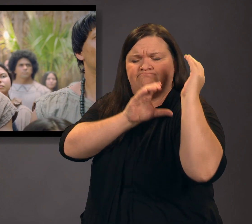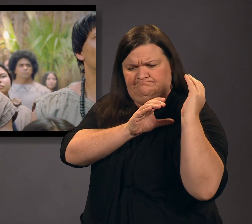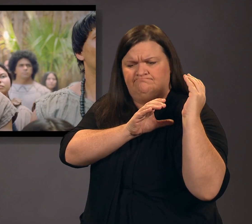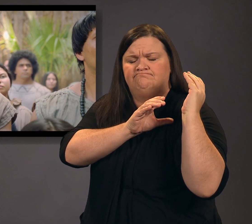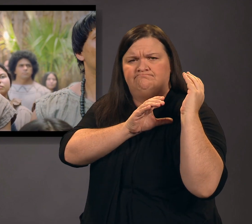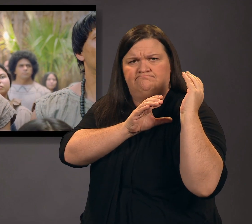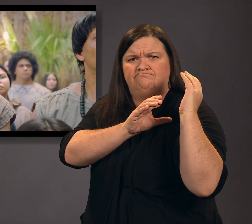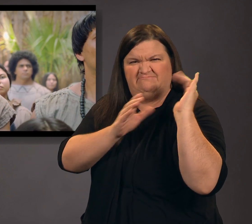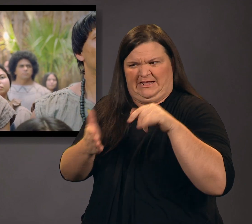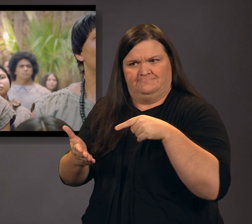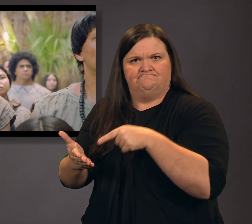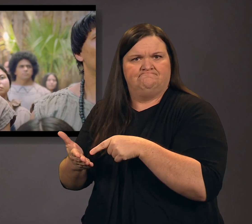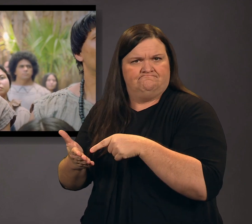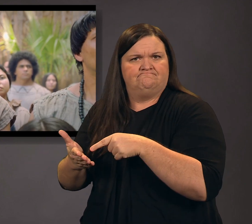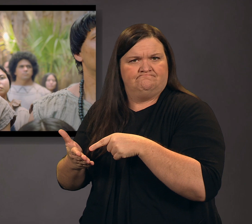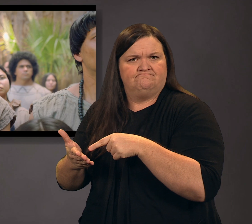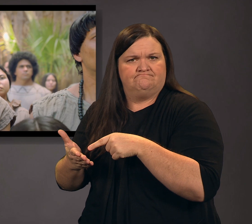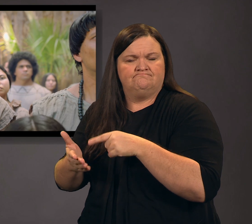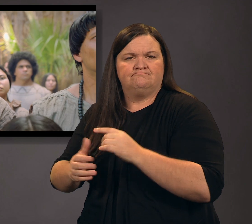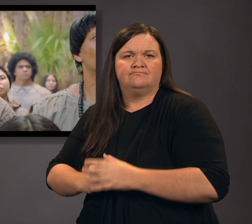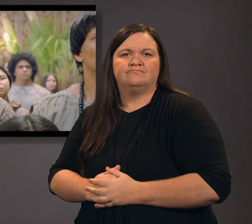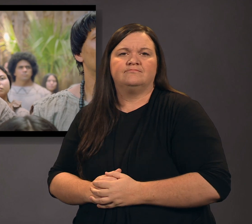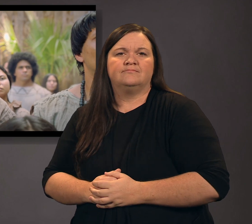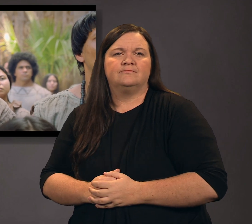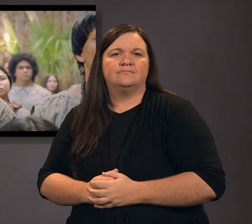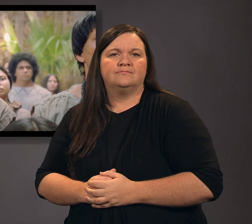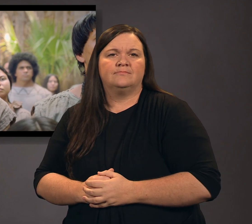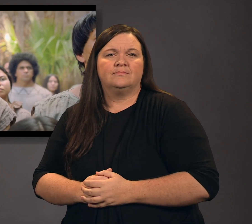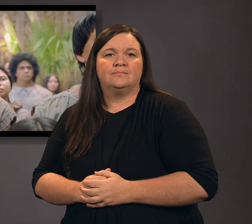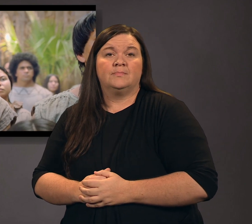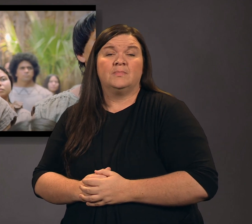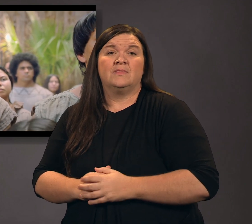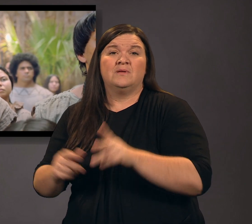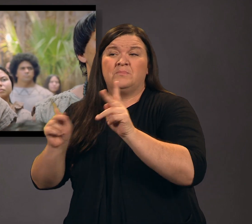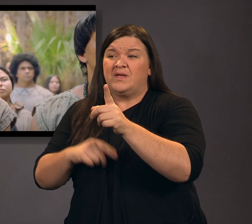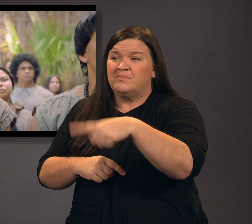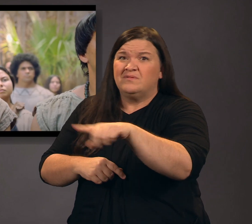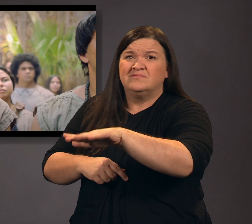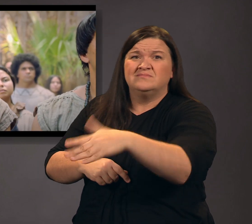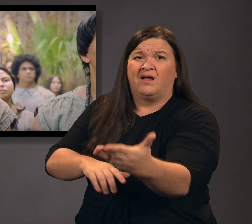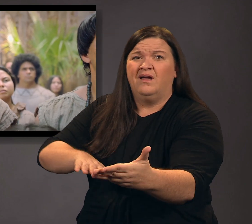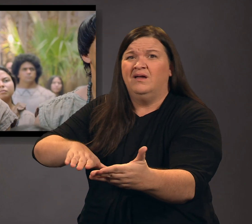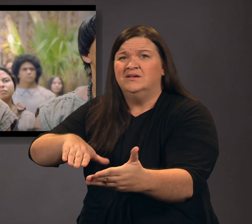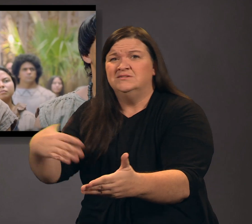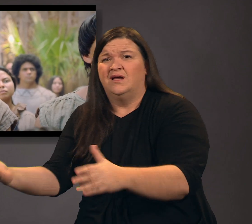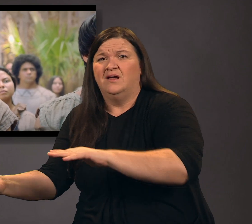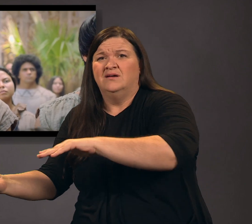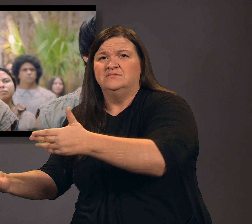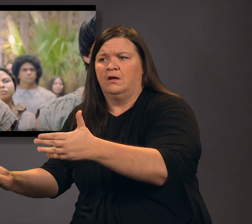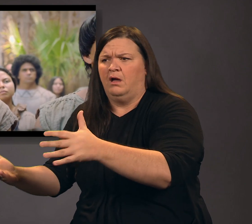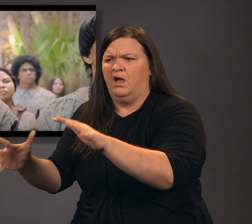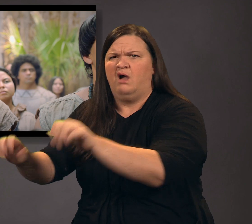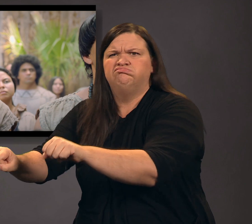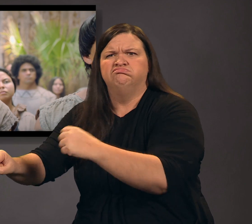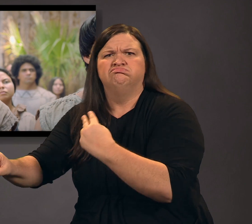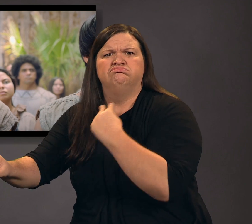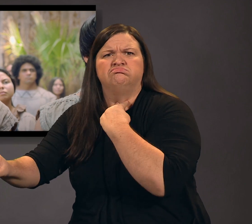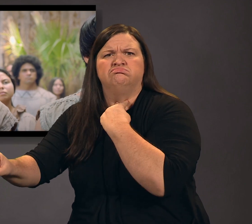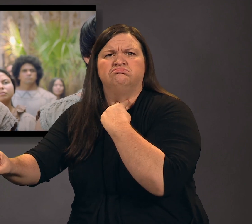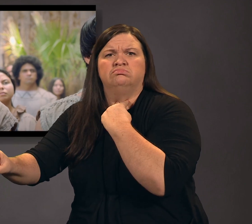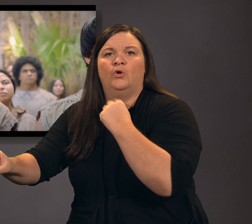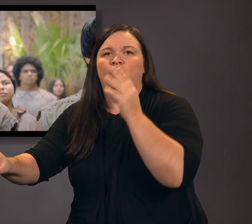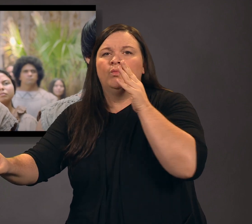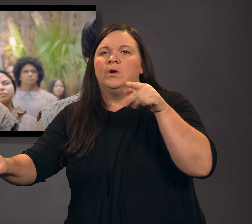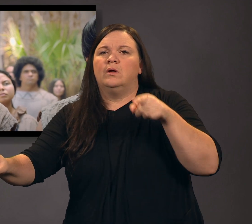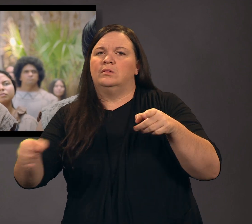and and He will take upon Him their infirmities, that His bowels may be filled with mercy